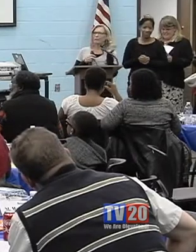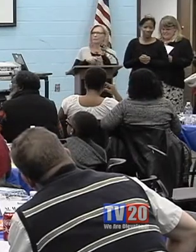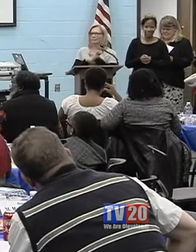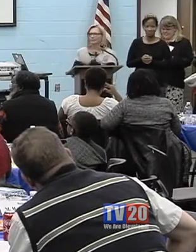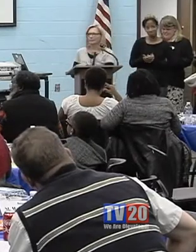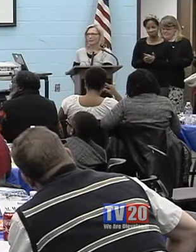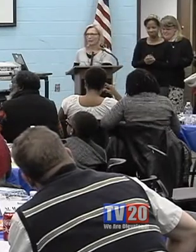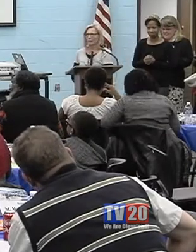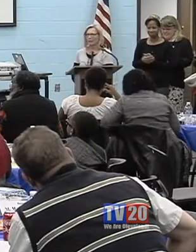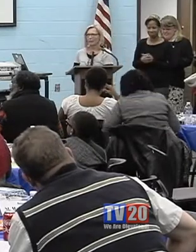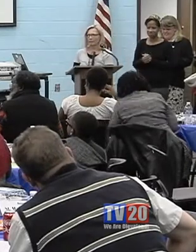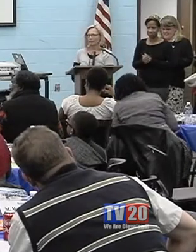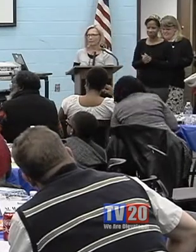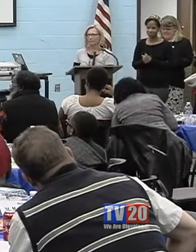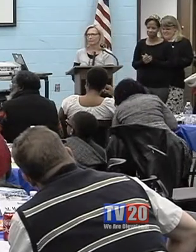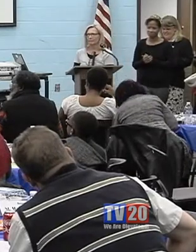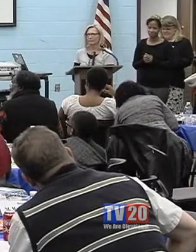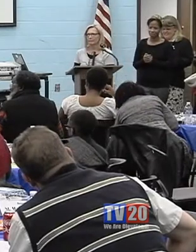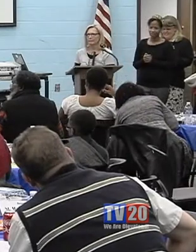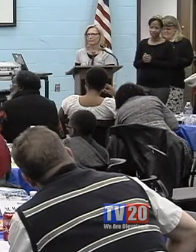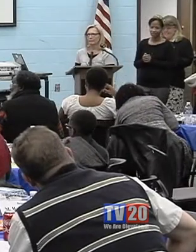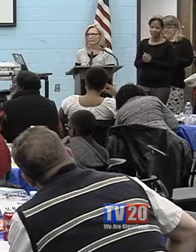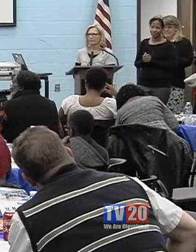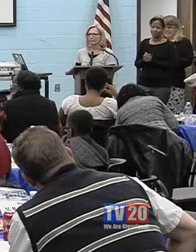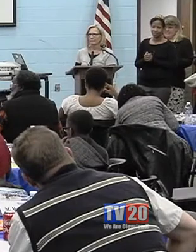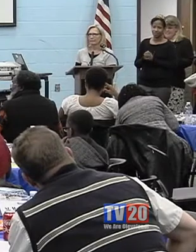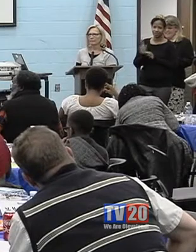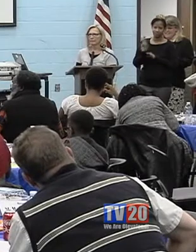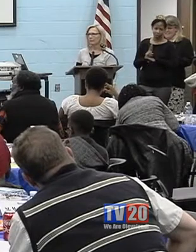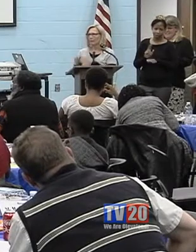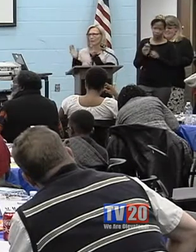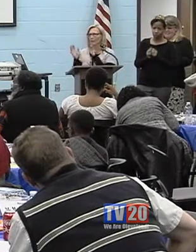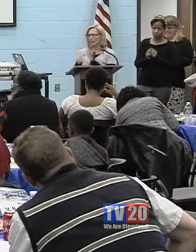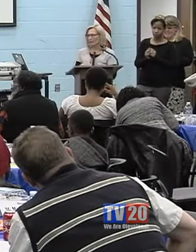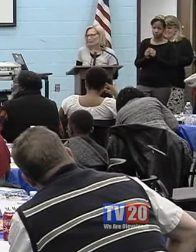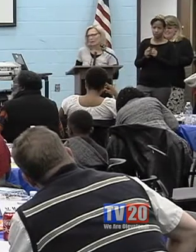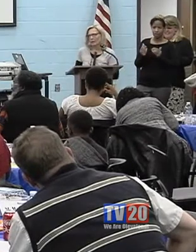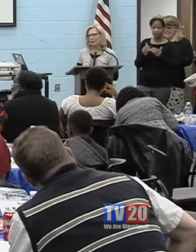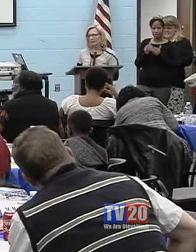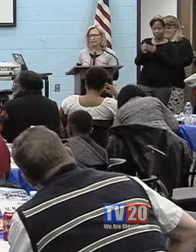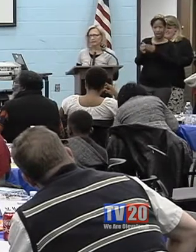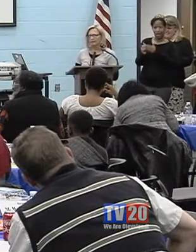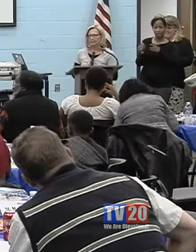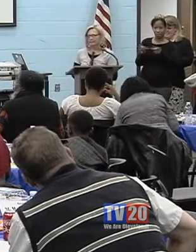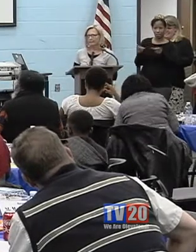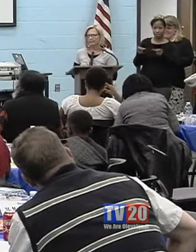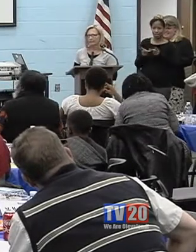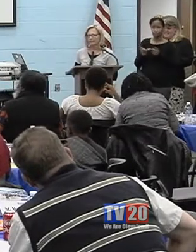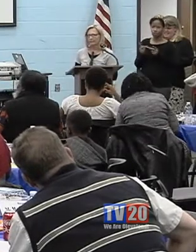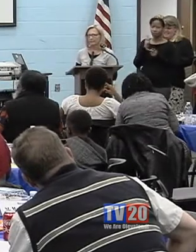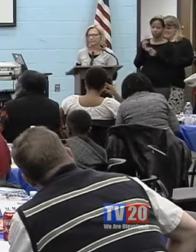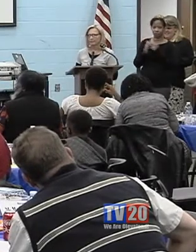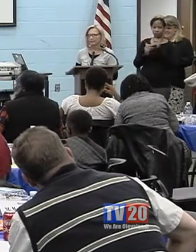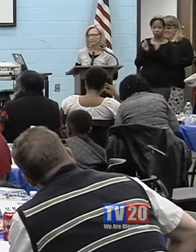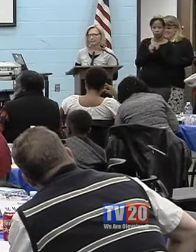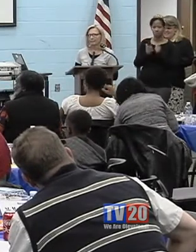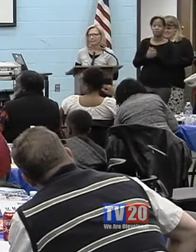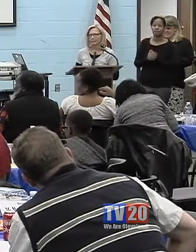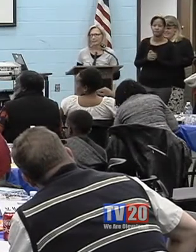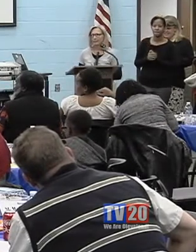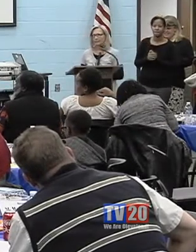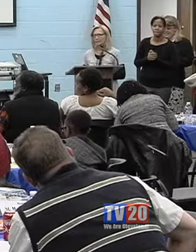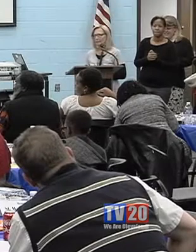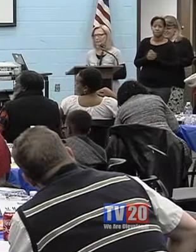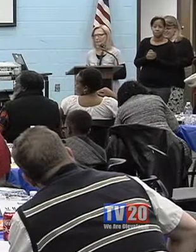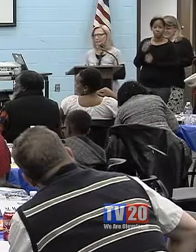wires. You can go all, well, I done got so used to saying wires. Guide wires that okay. You can hang on to. He can